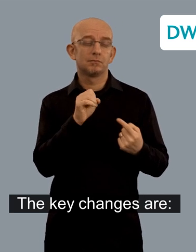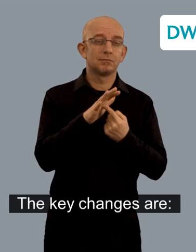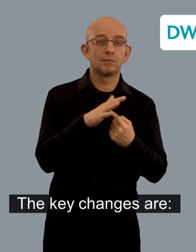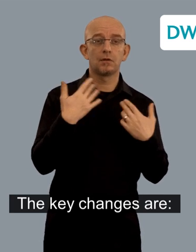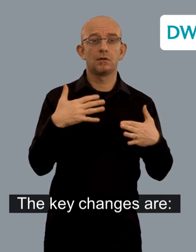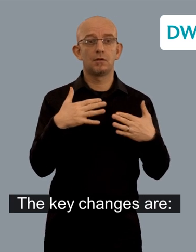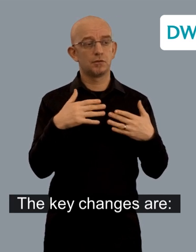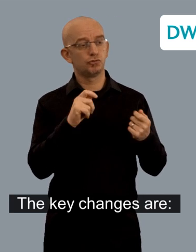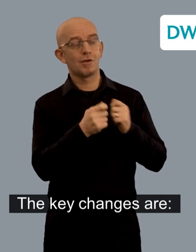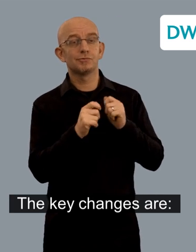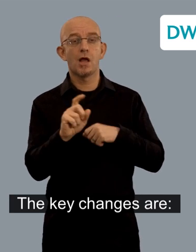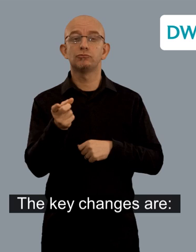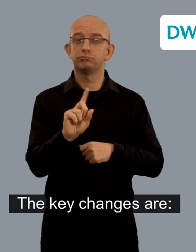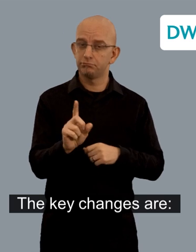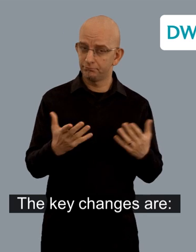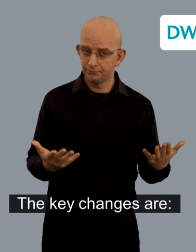The key changes are: